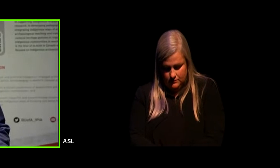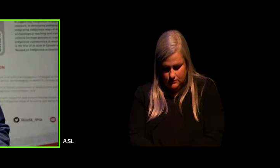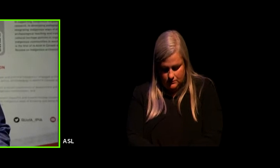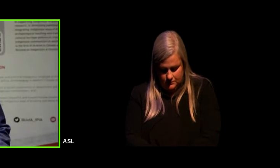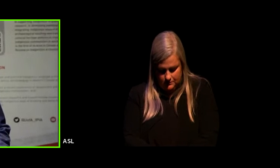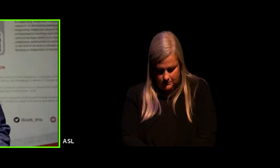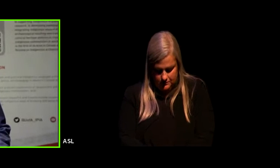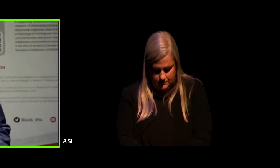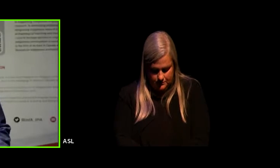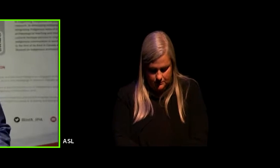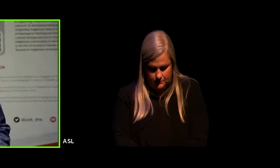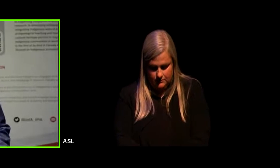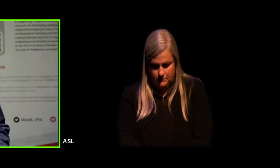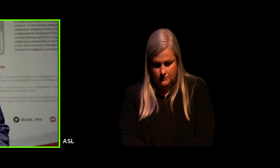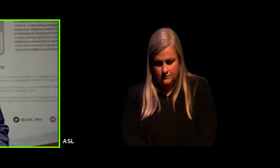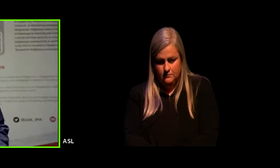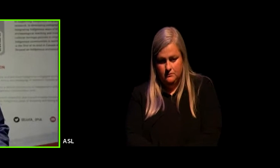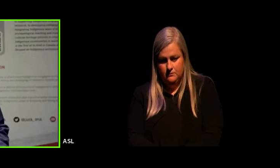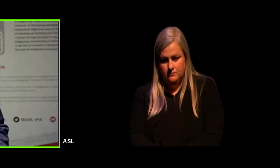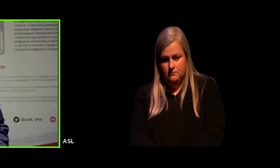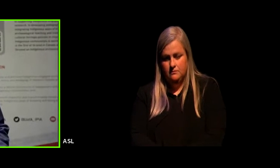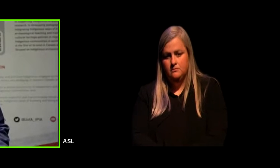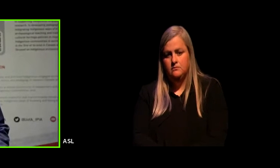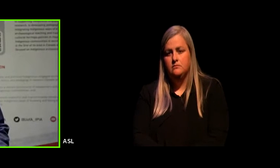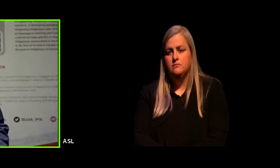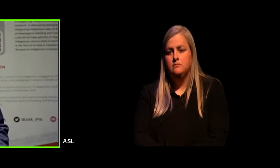Atuski when ito tak.